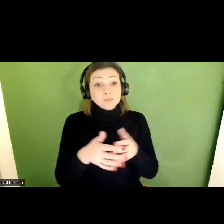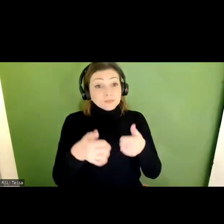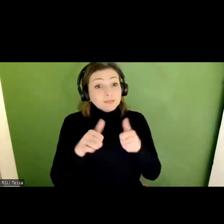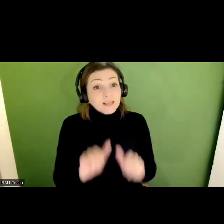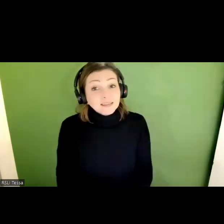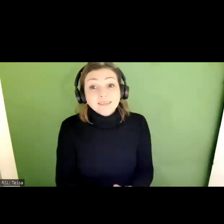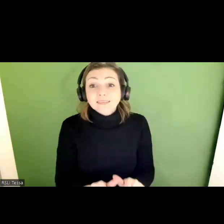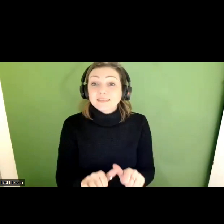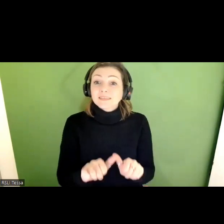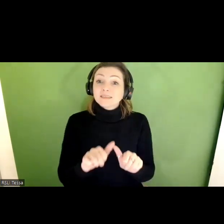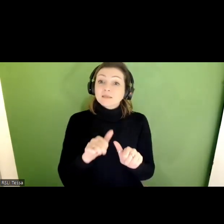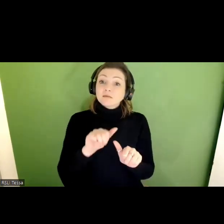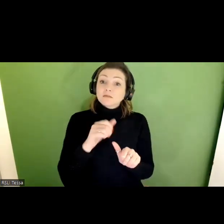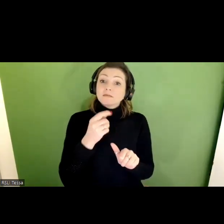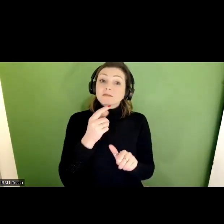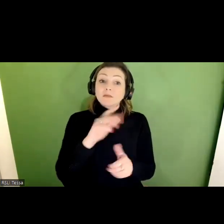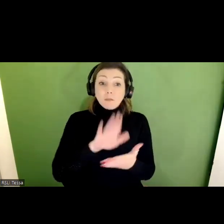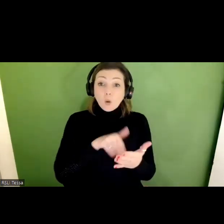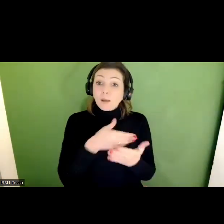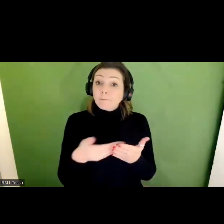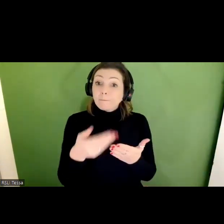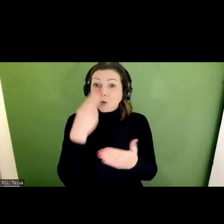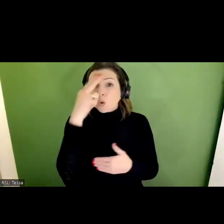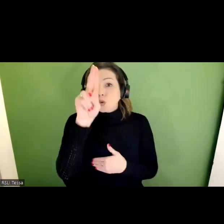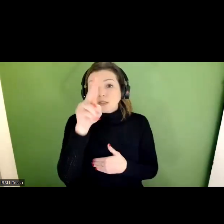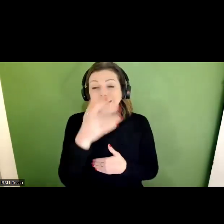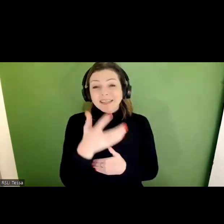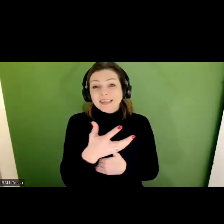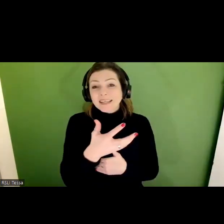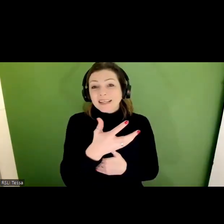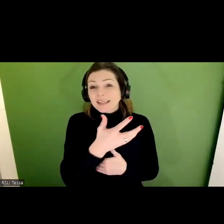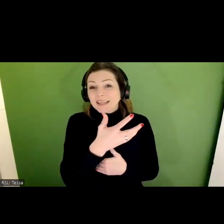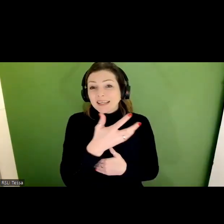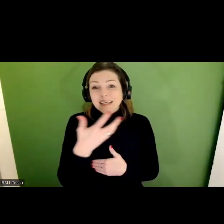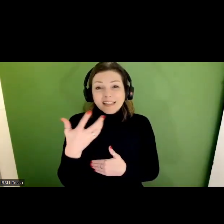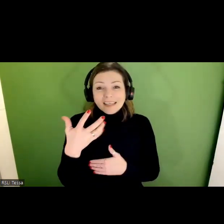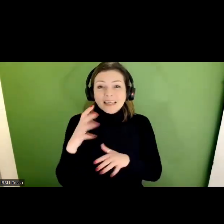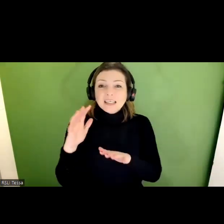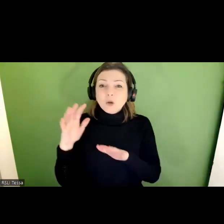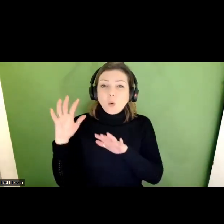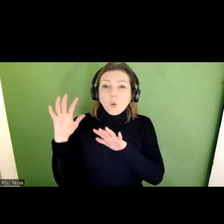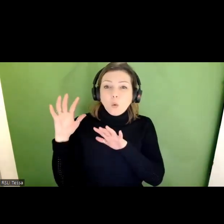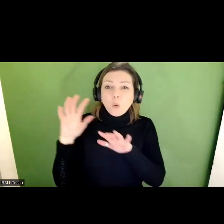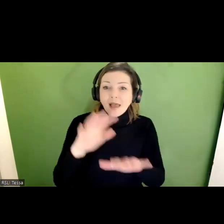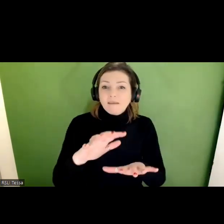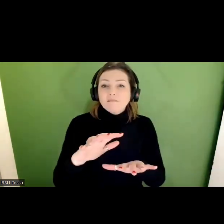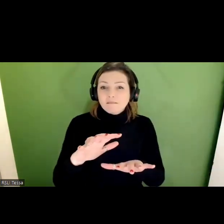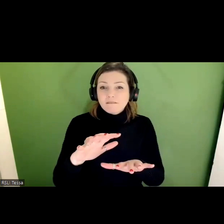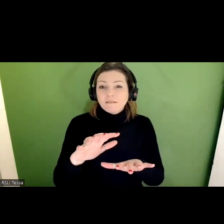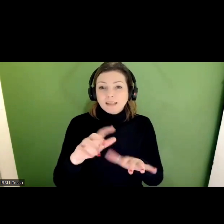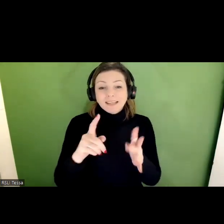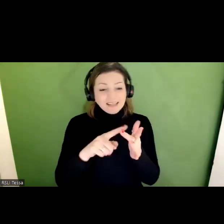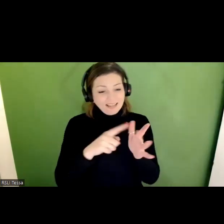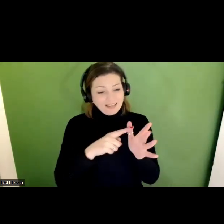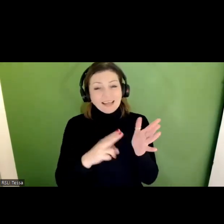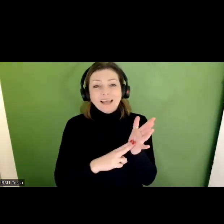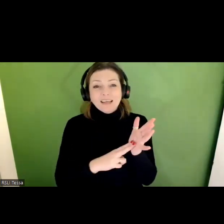Next, we have another poem, which is entitled Heatwave and is by Ian Tucknott. Thank you very much,